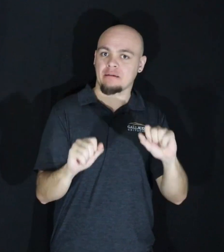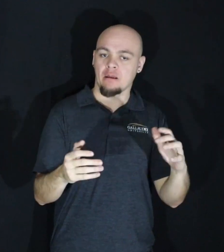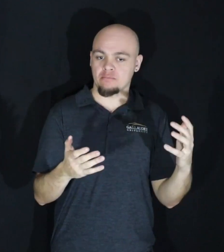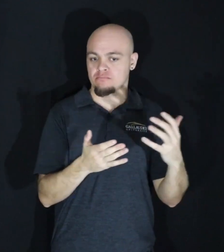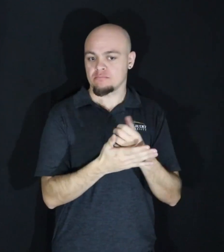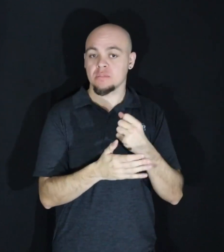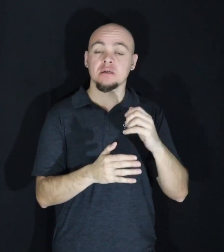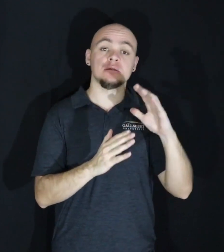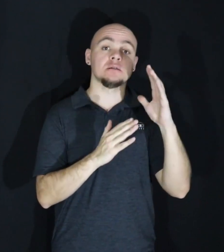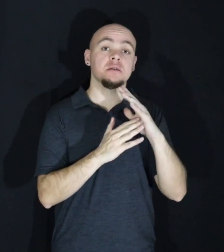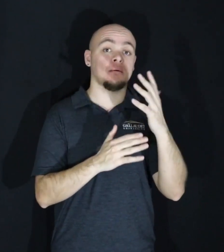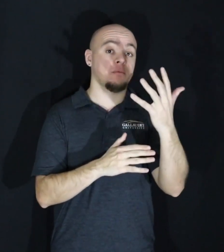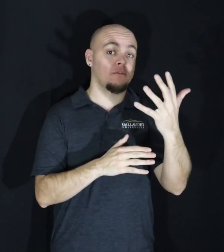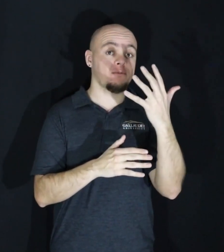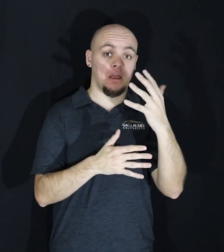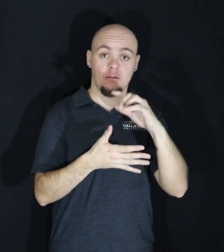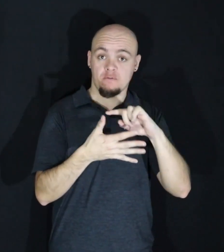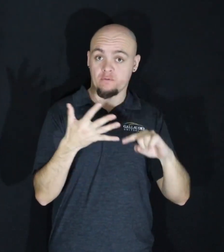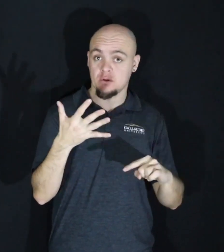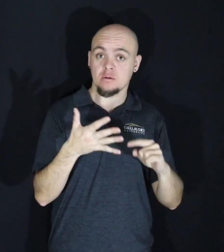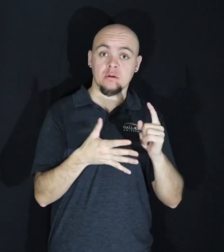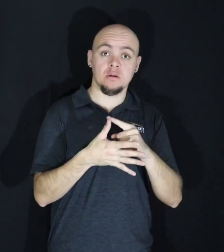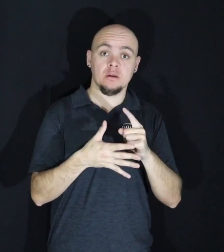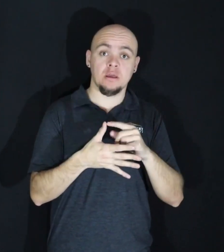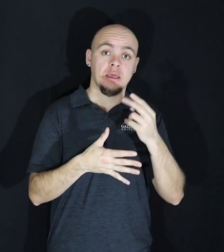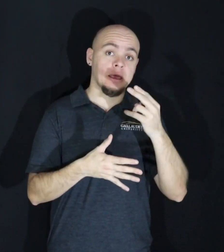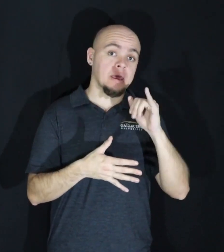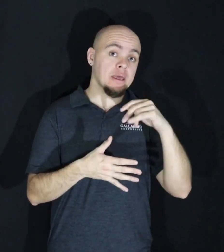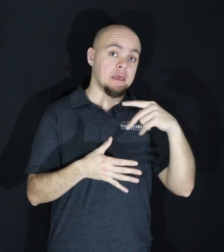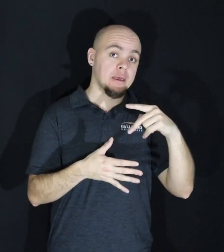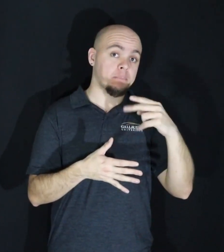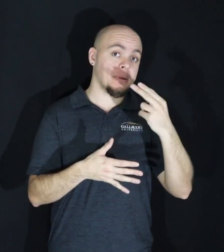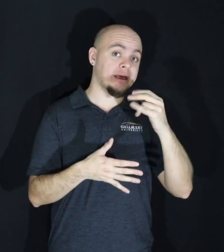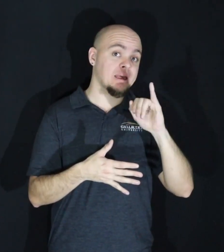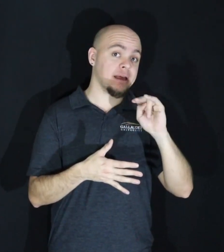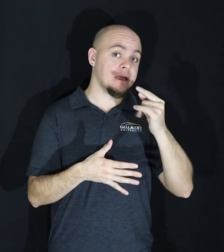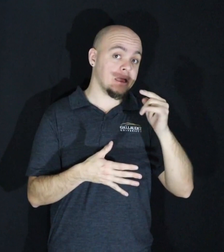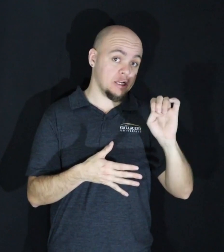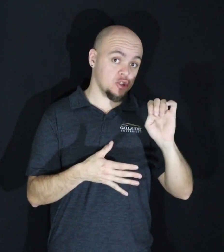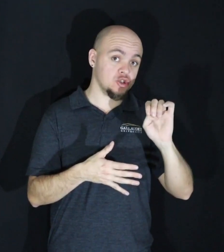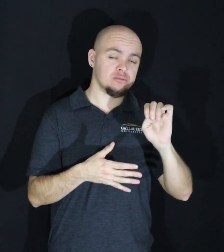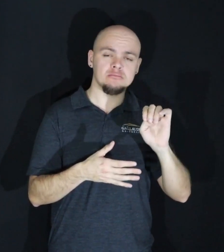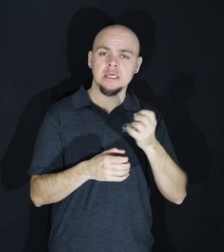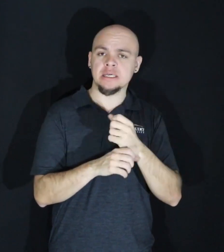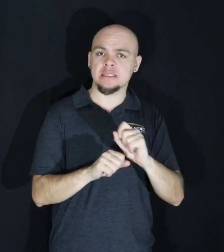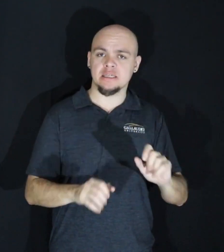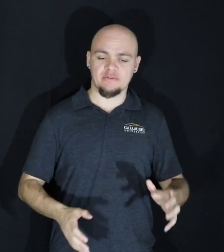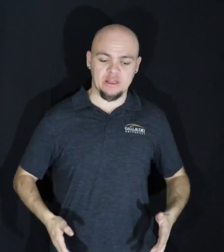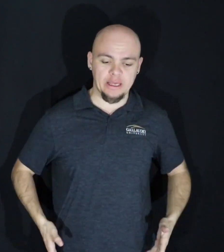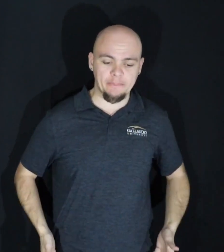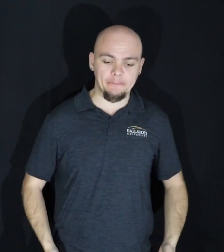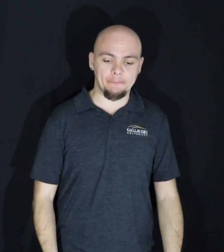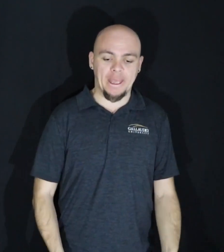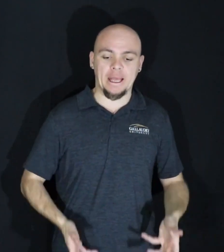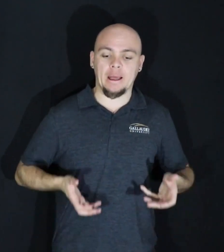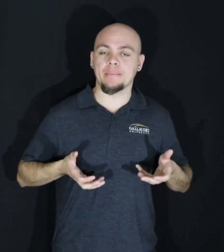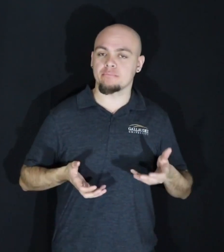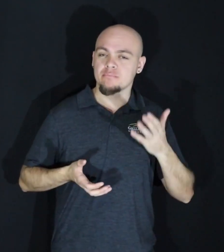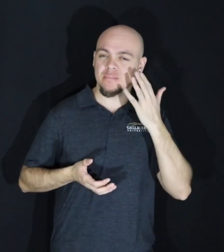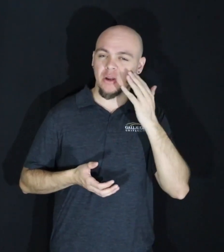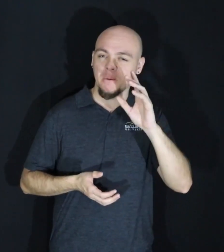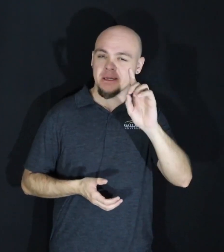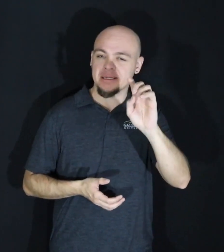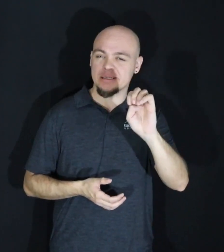The top 5 functional movements are the hip hinge, which enables us to be able to safely pick something up off the ground. So think a